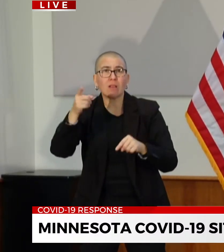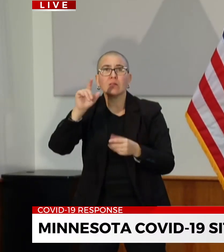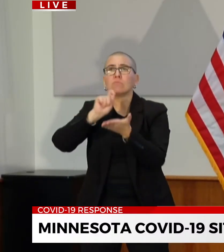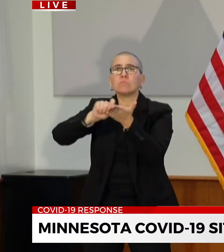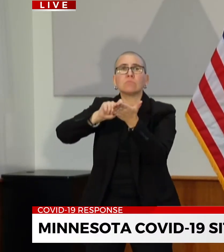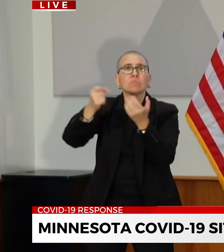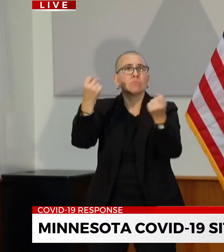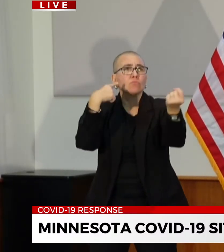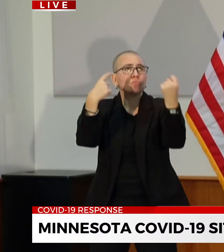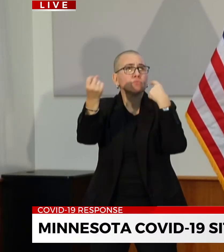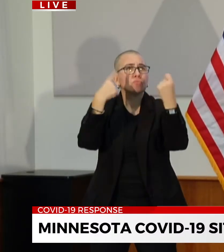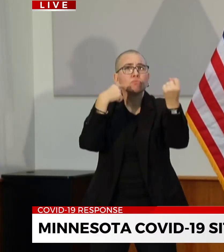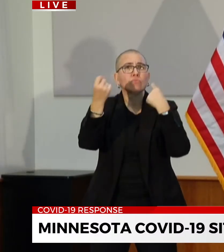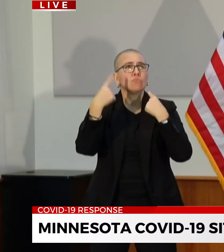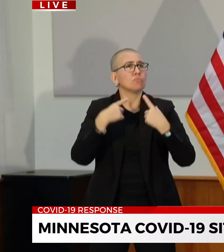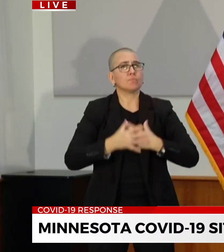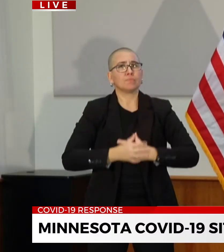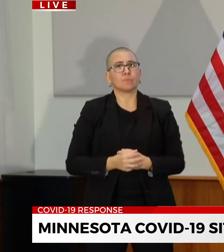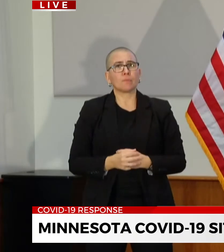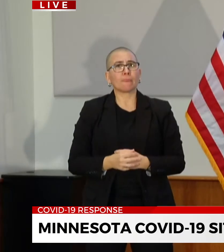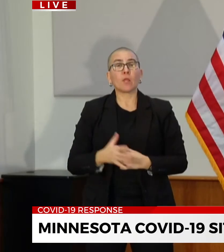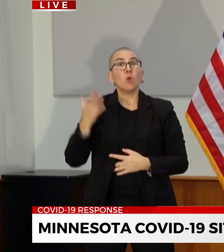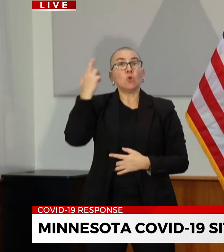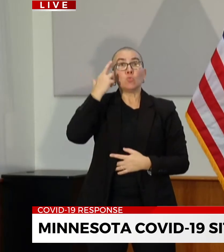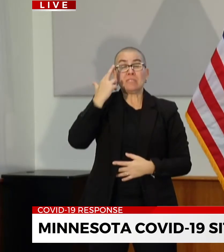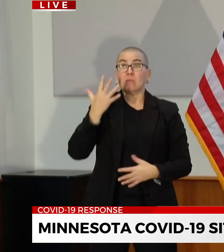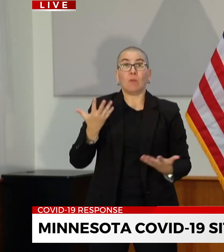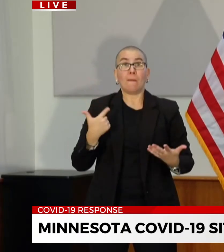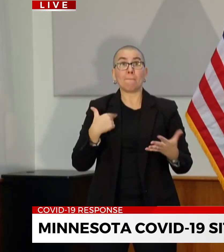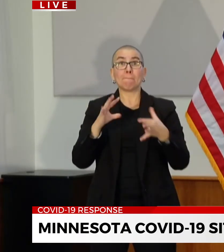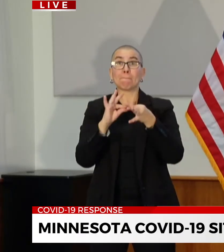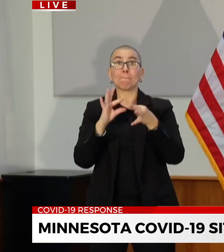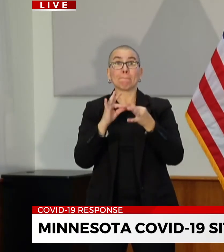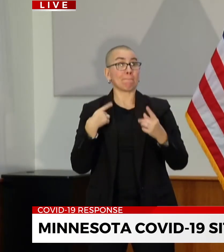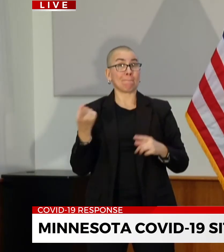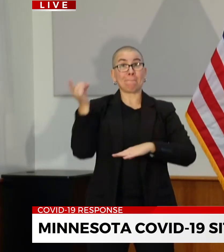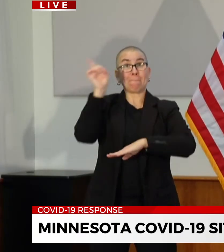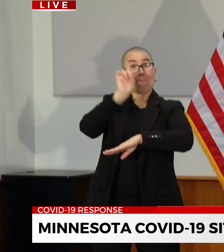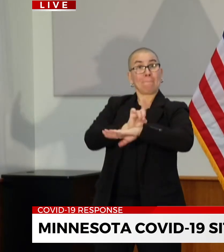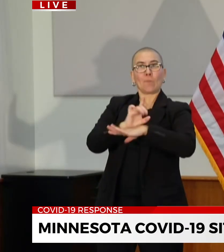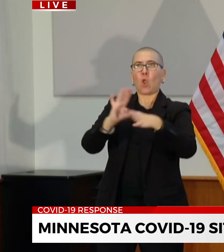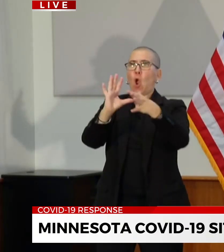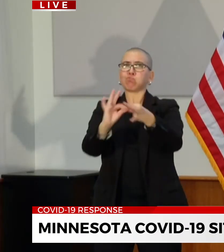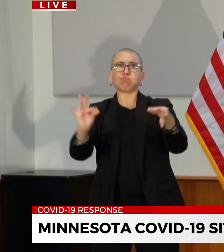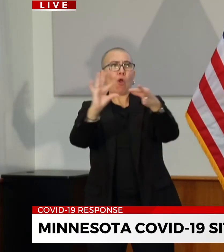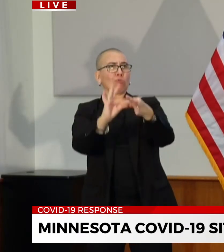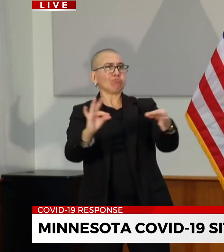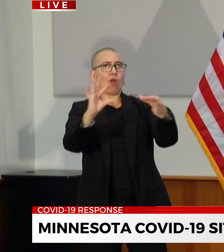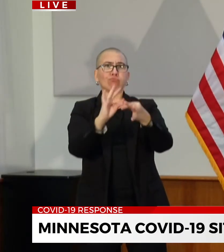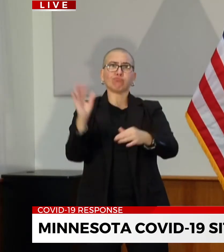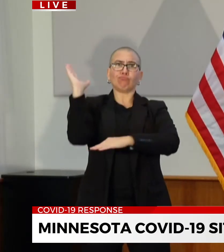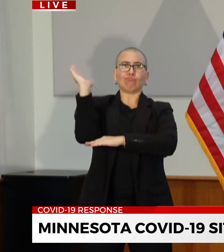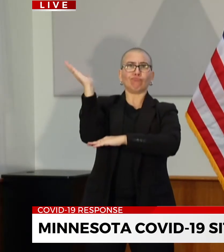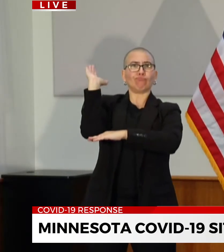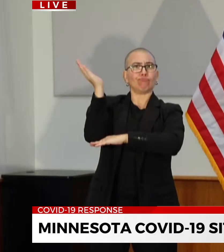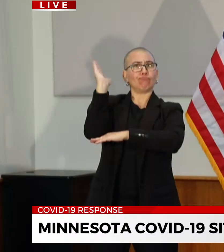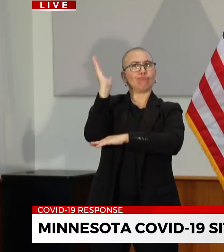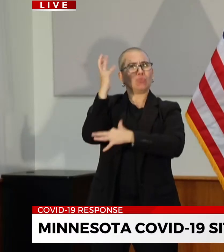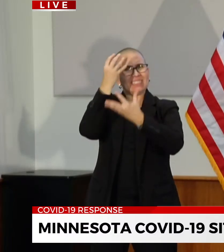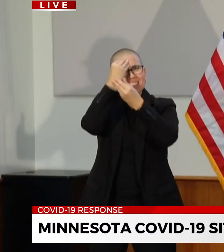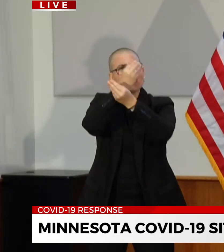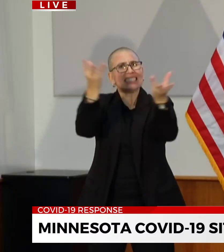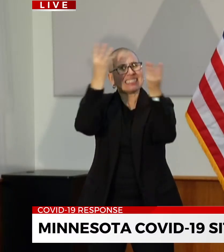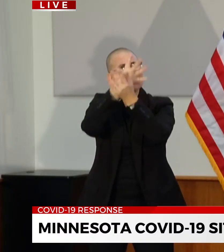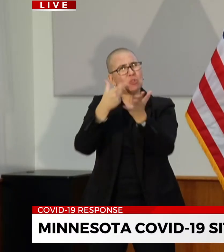this, Commissioner Malcolm every day, myself as often as possible, is to get the information out to Minnesotans to